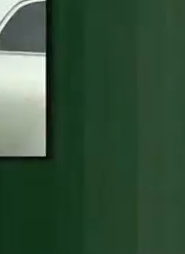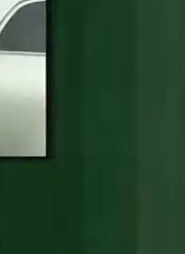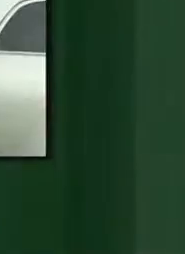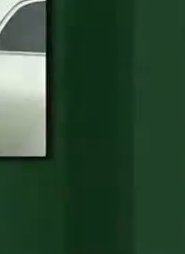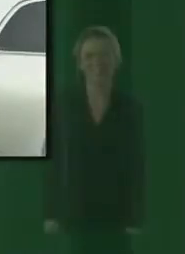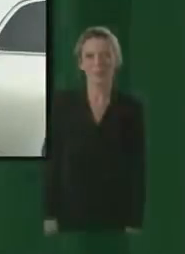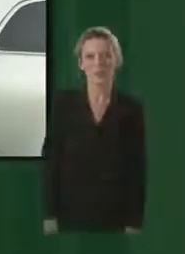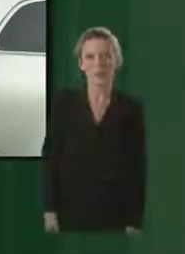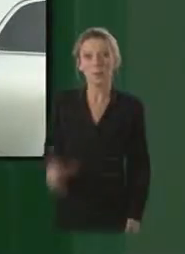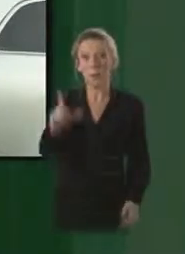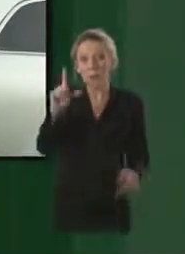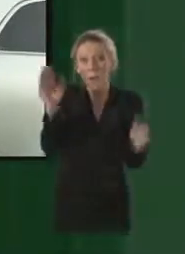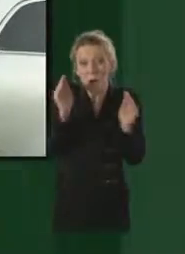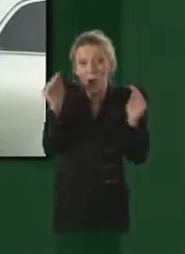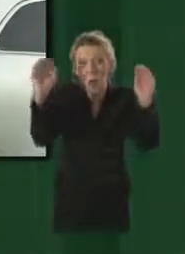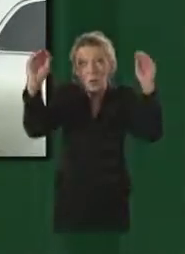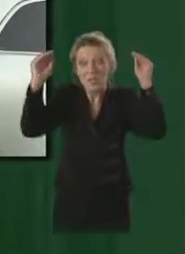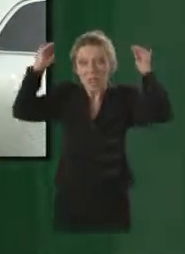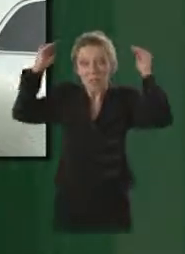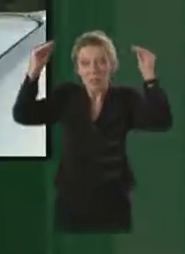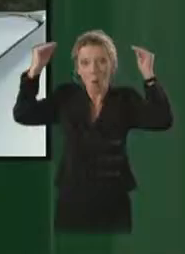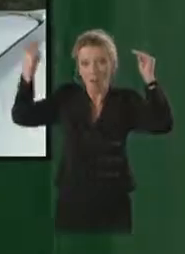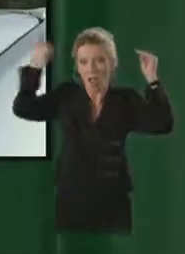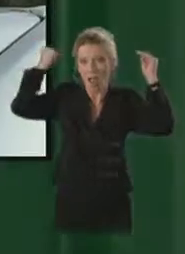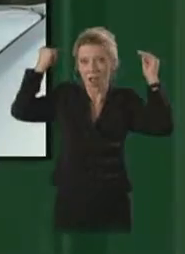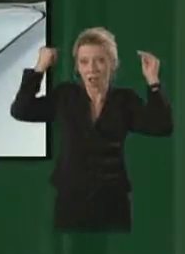A little roof spoiler at the back gives the station wagon a sporty touch.